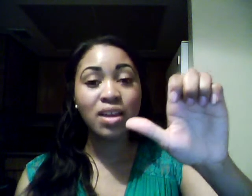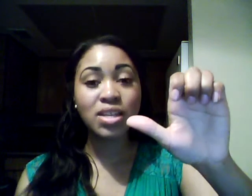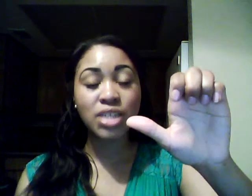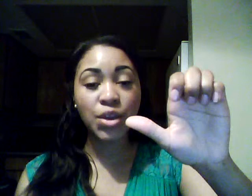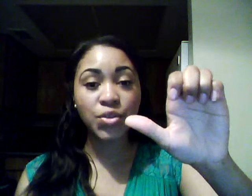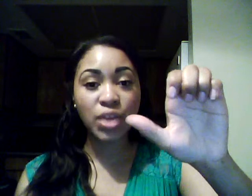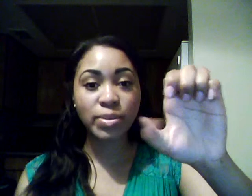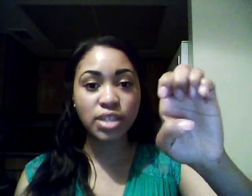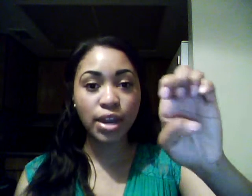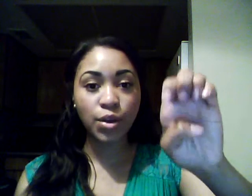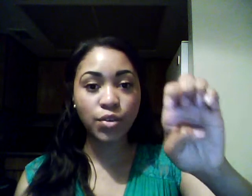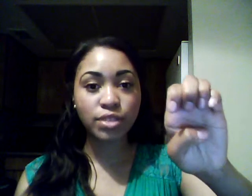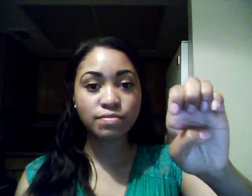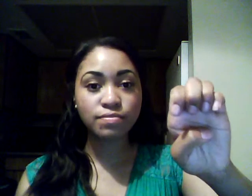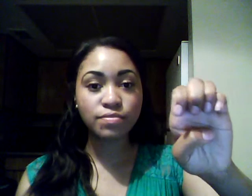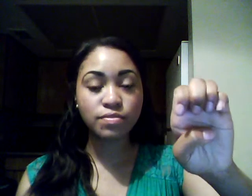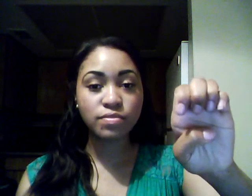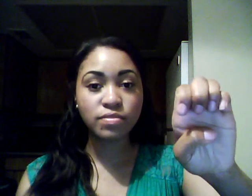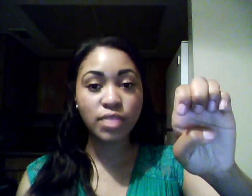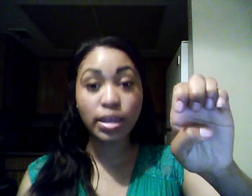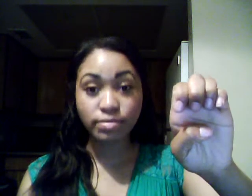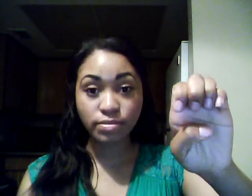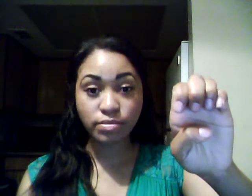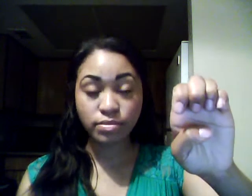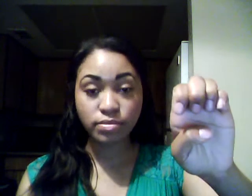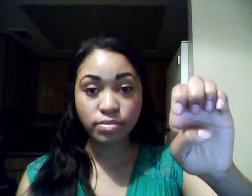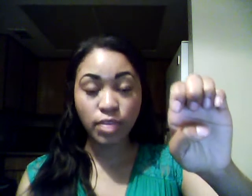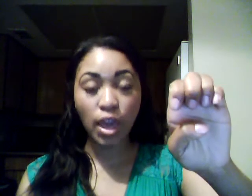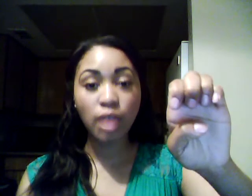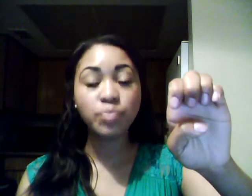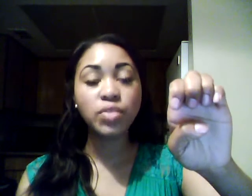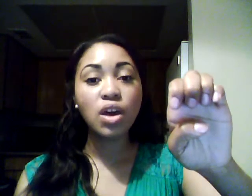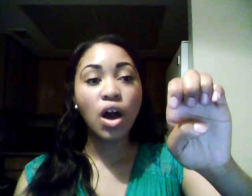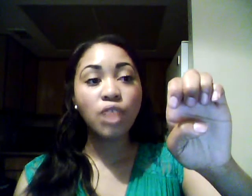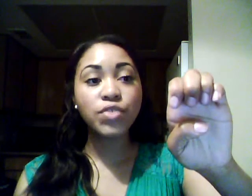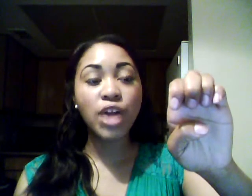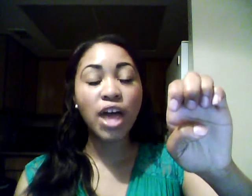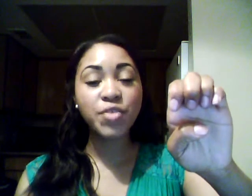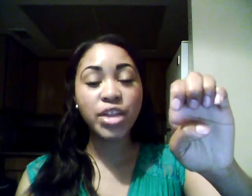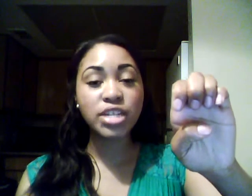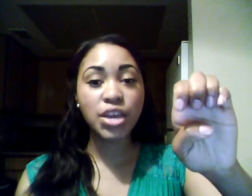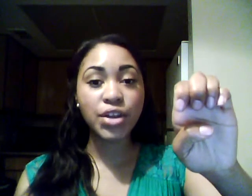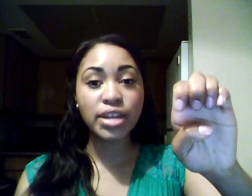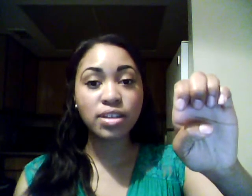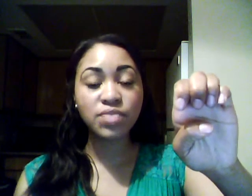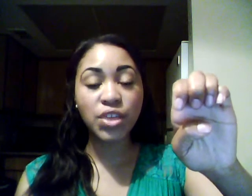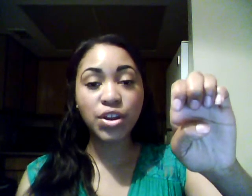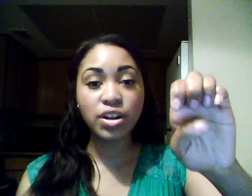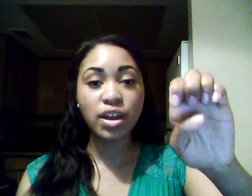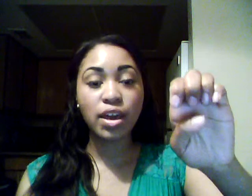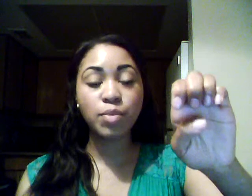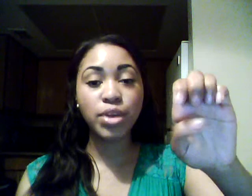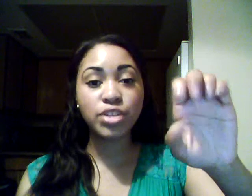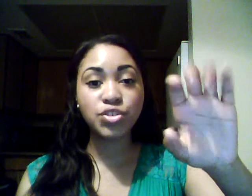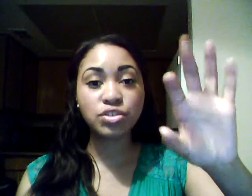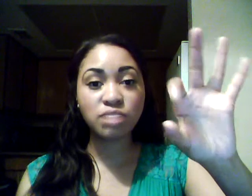then take your thumb and just slide it over. E. Okay? For F, you're going to take your index finger and put it to your thumb.